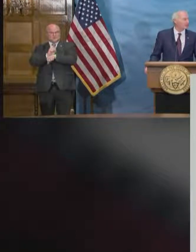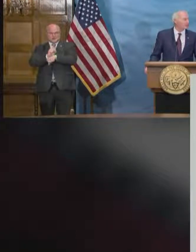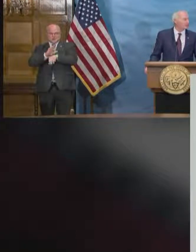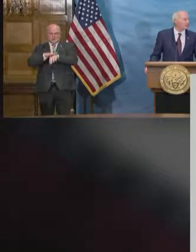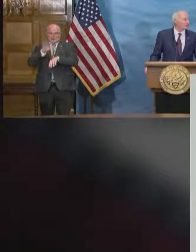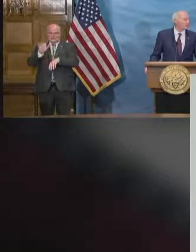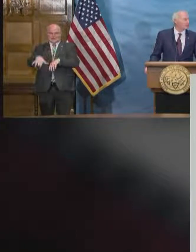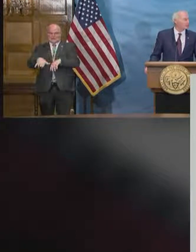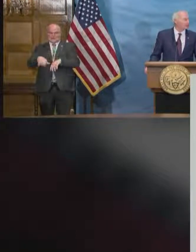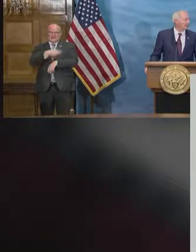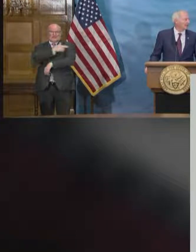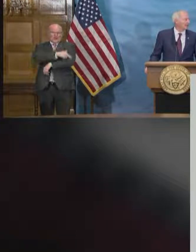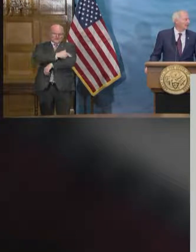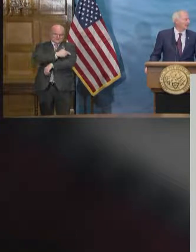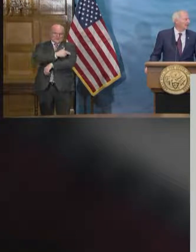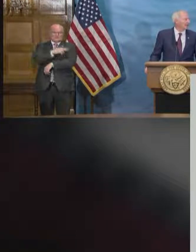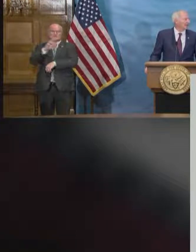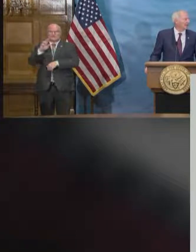hospital partners as well.